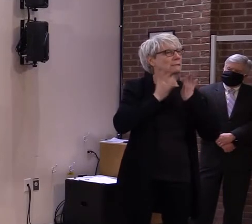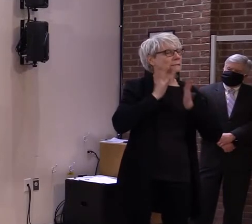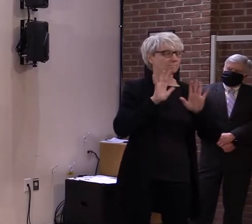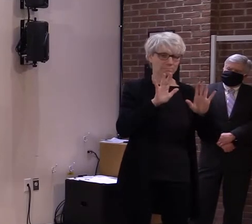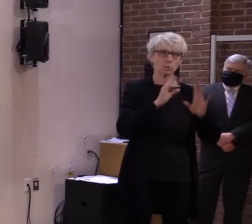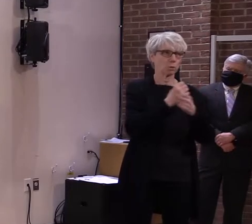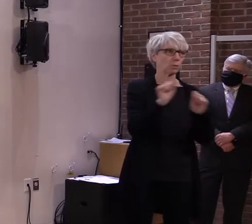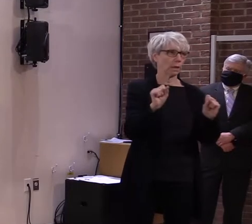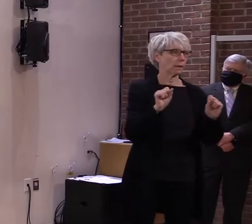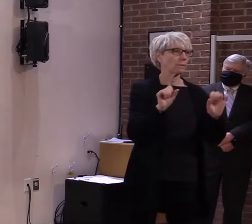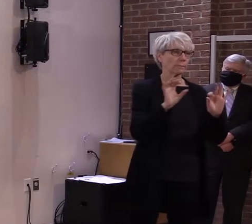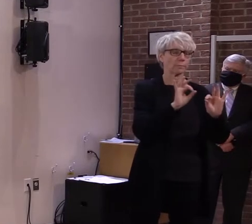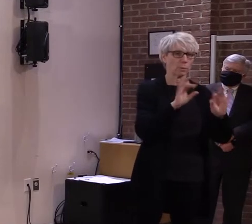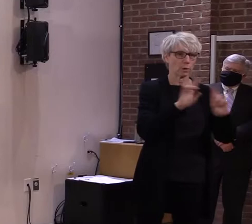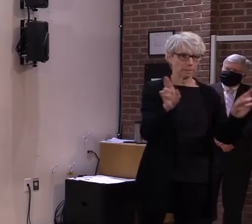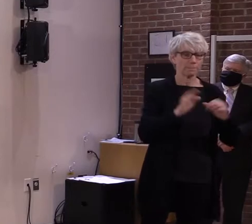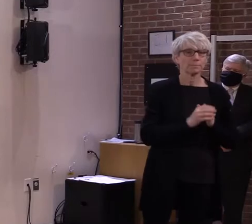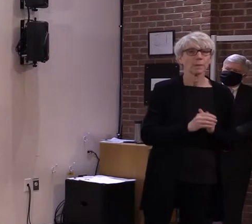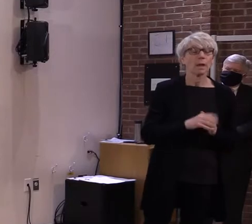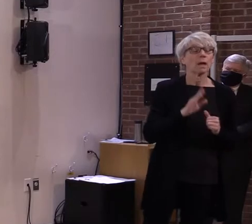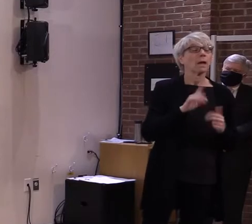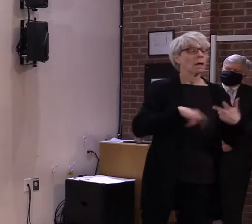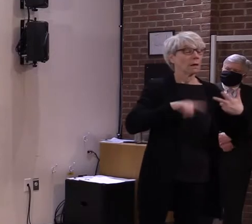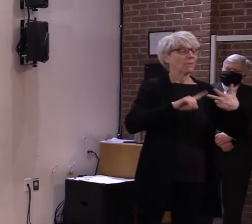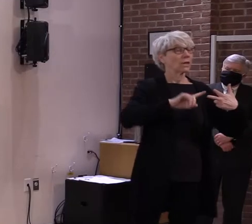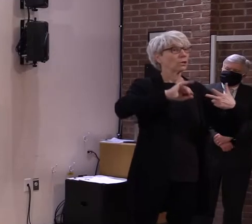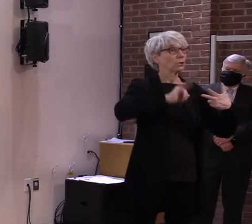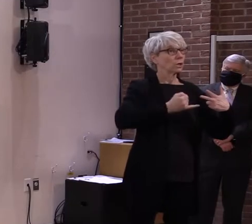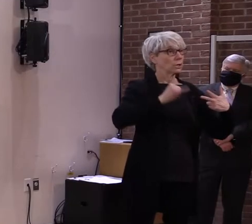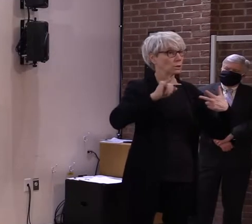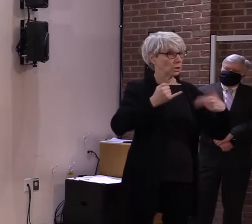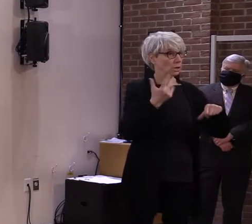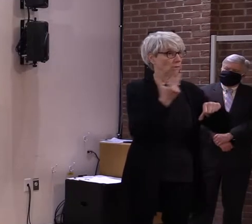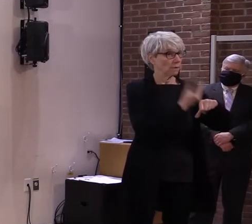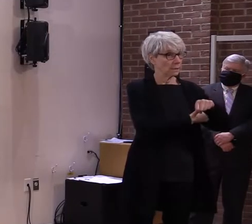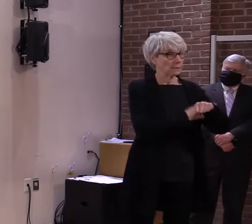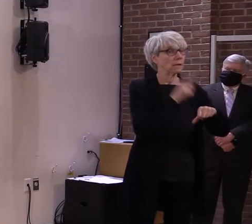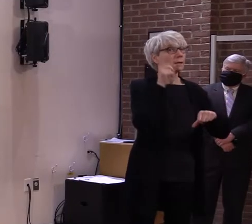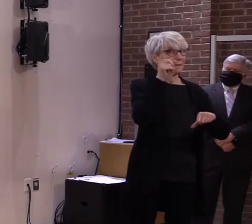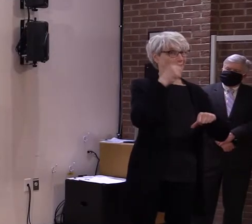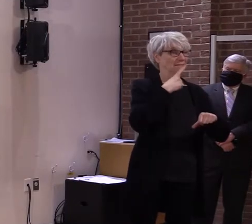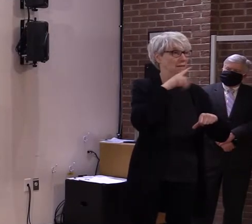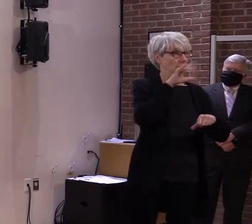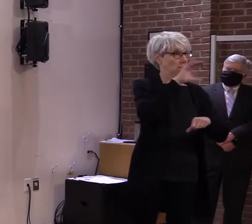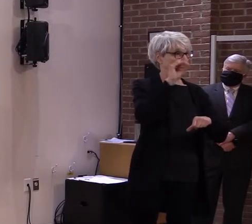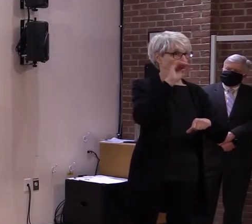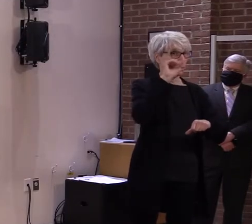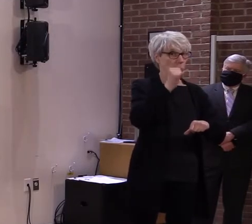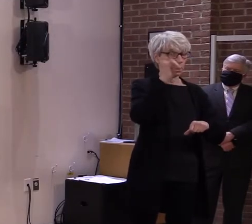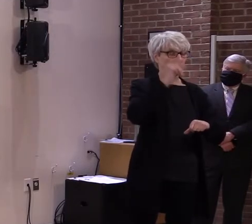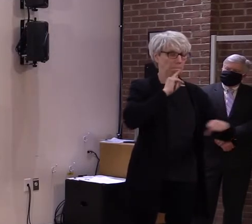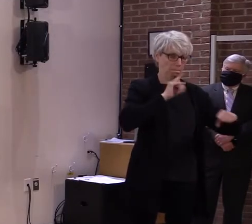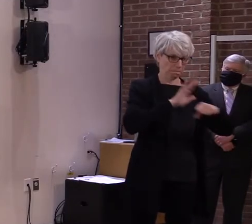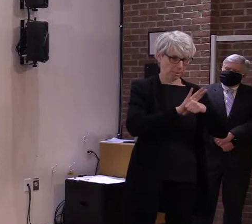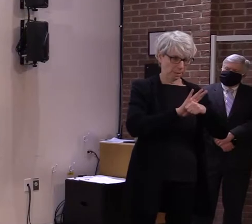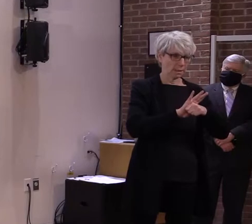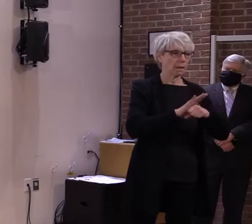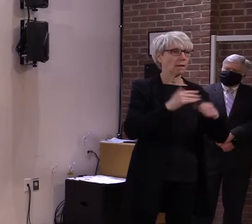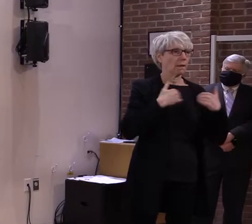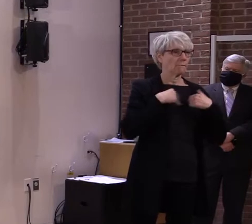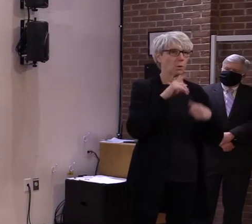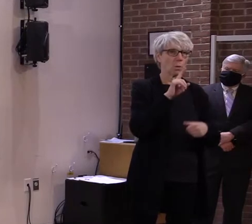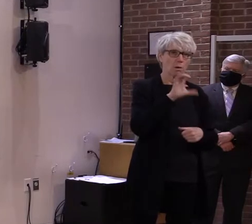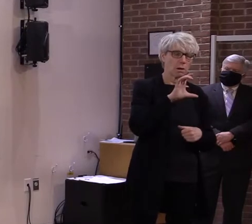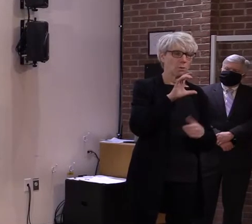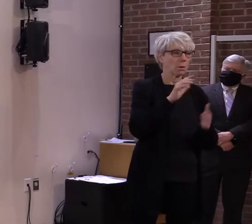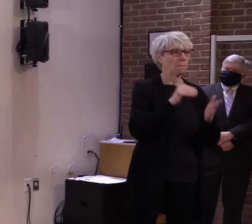They also, J&J, they told us that J&J has committed to delivering 100 million doses to